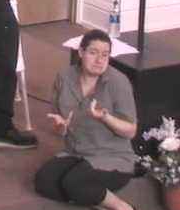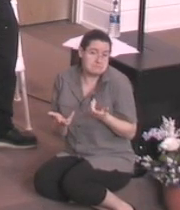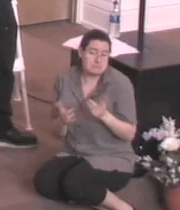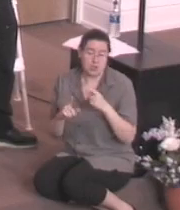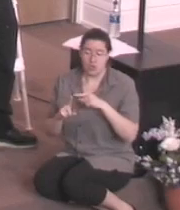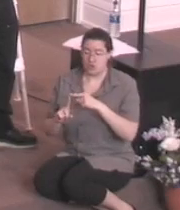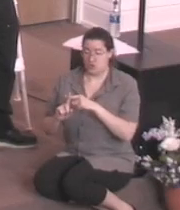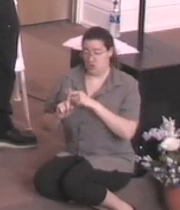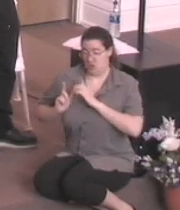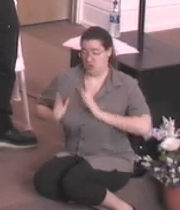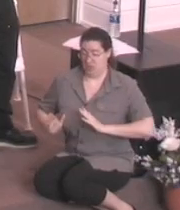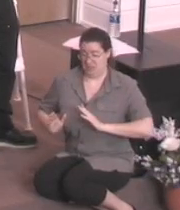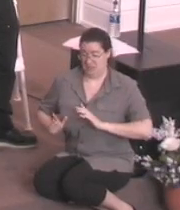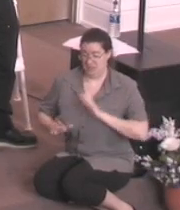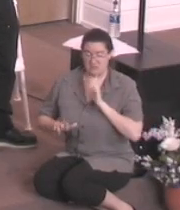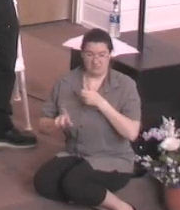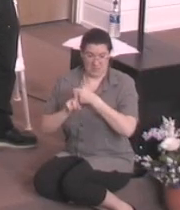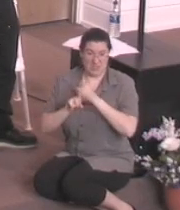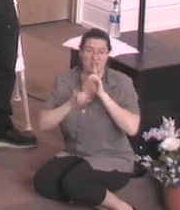Christians are hypocrites.